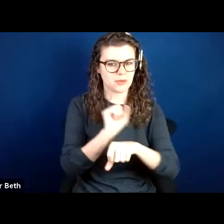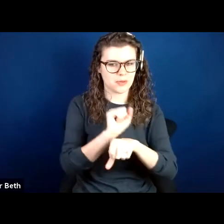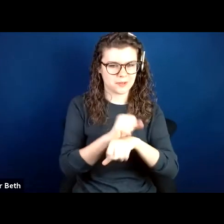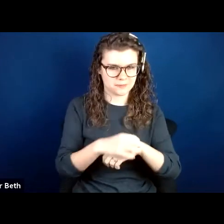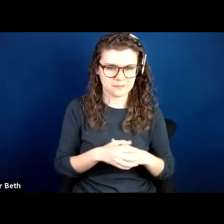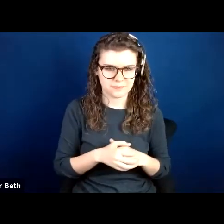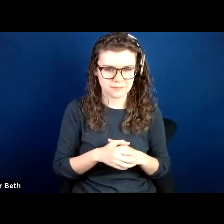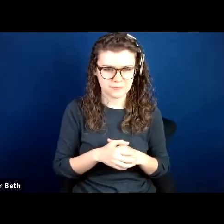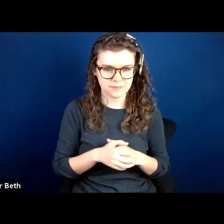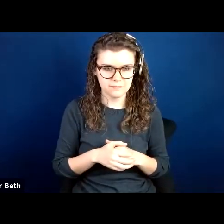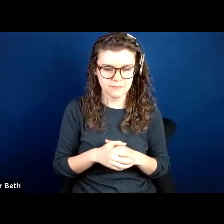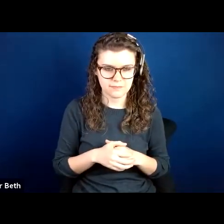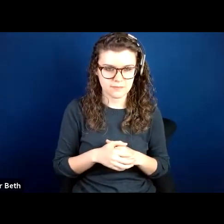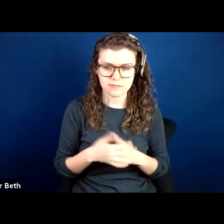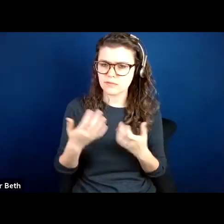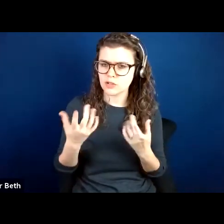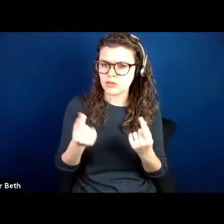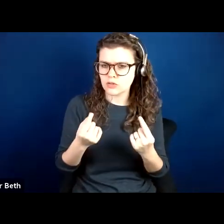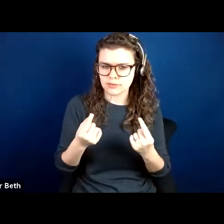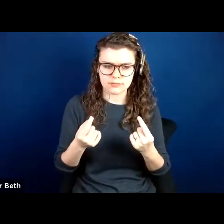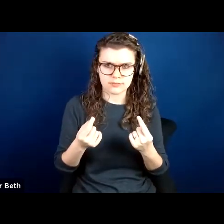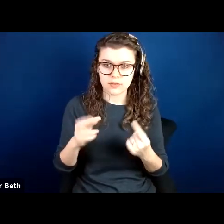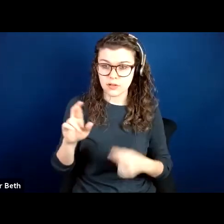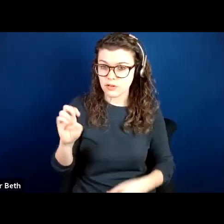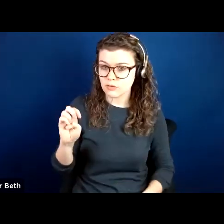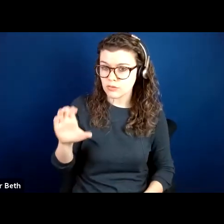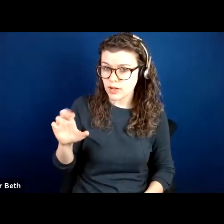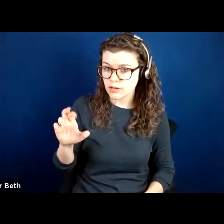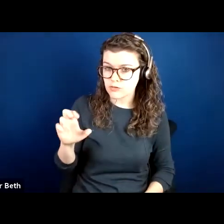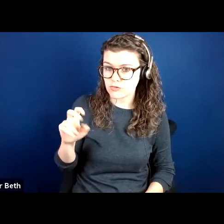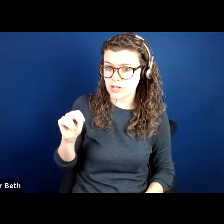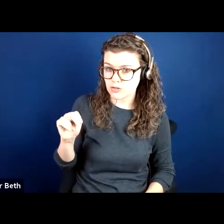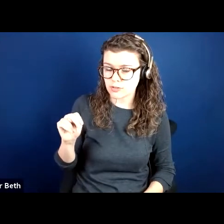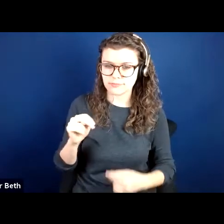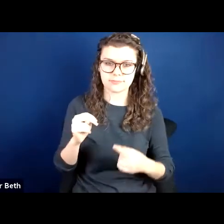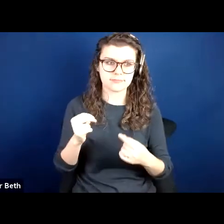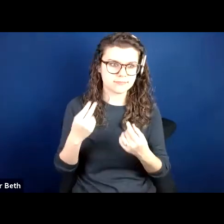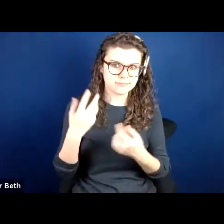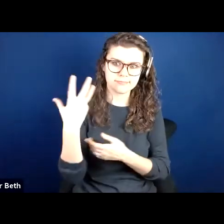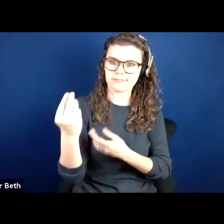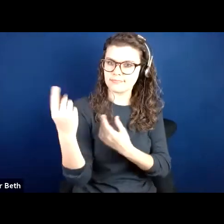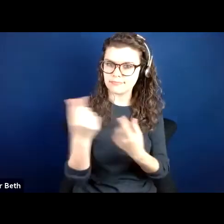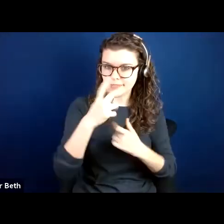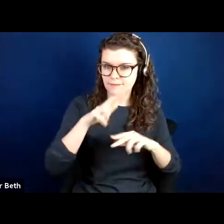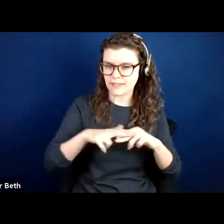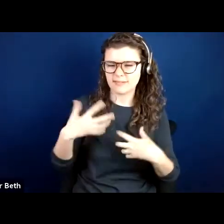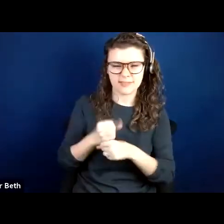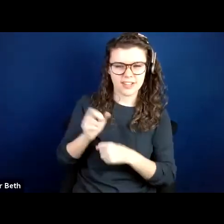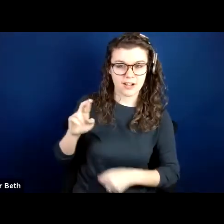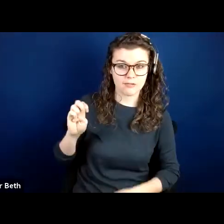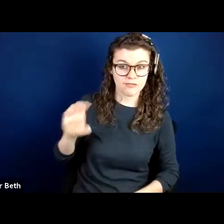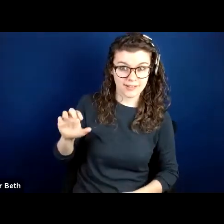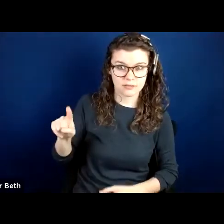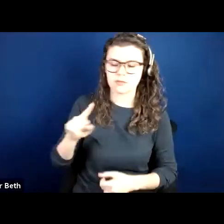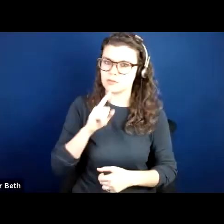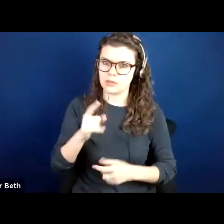Accessible recreation in our area has grown to be incredibly important because of the